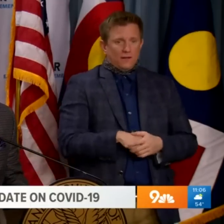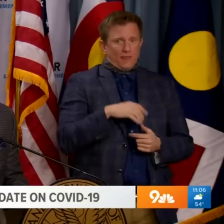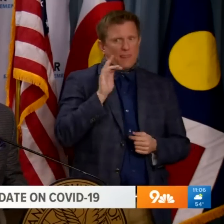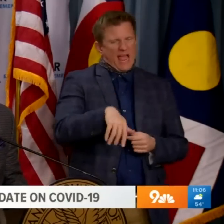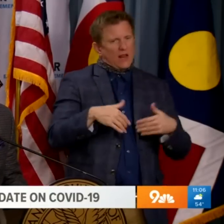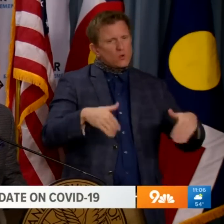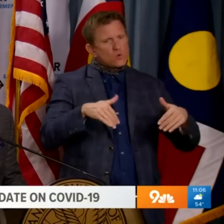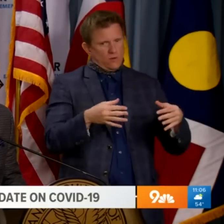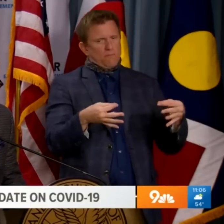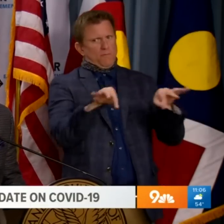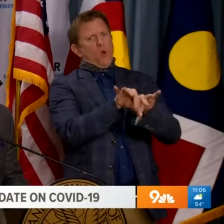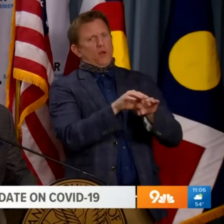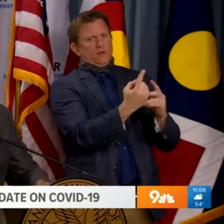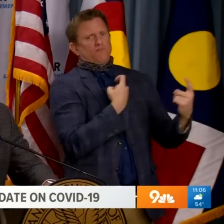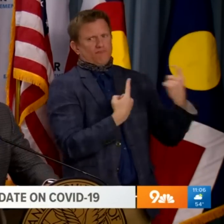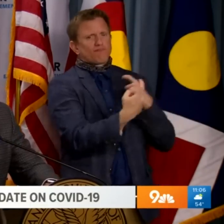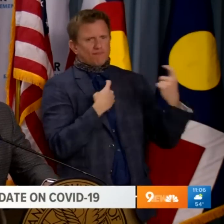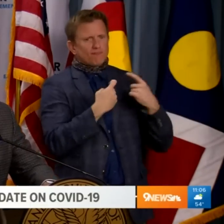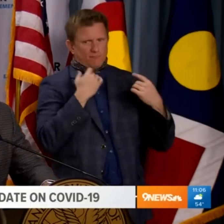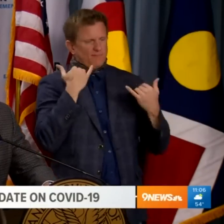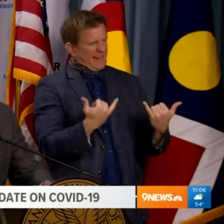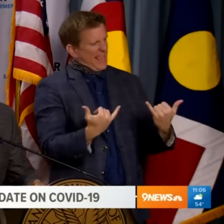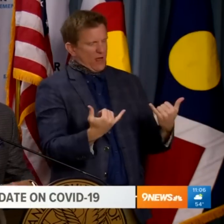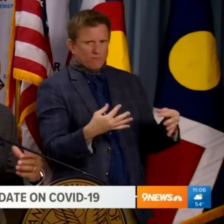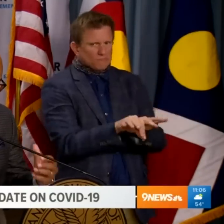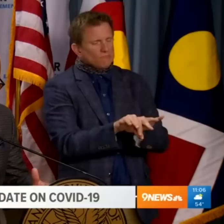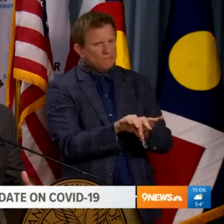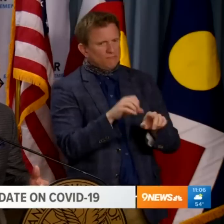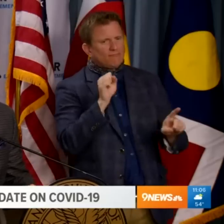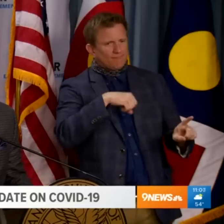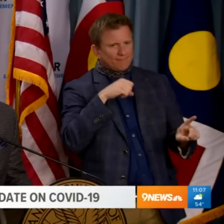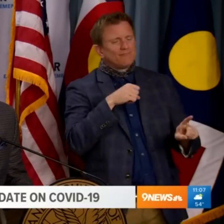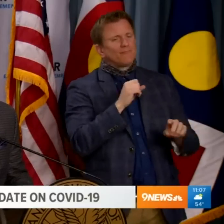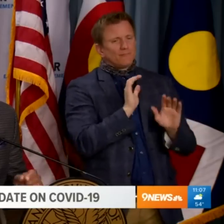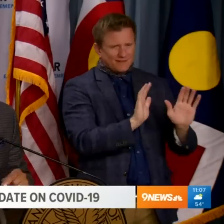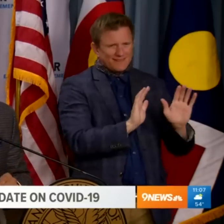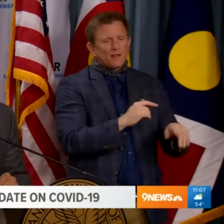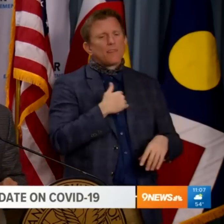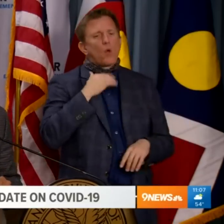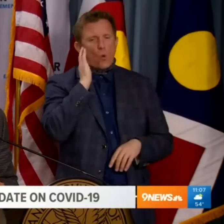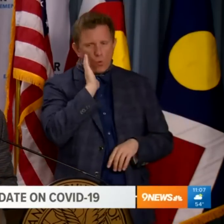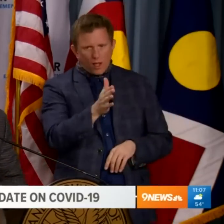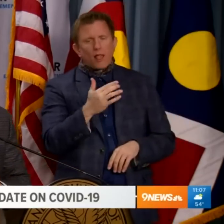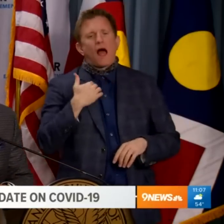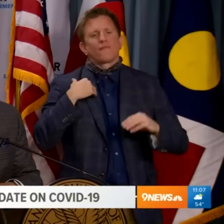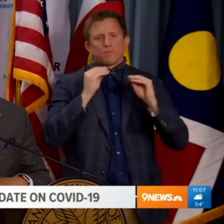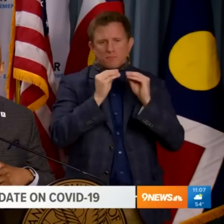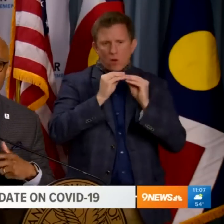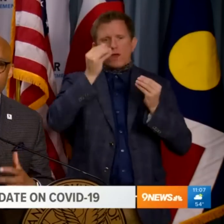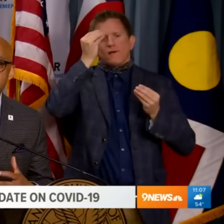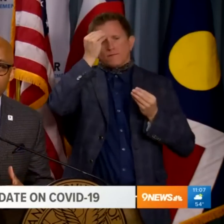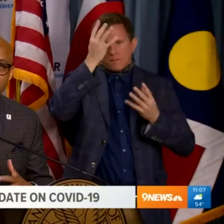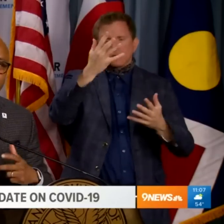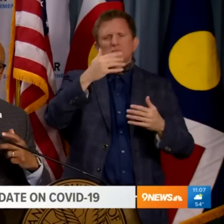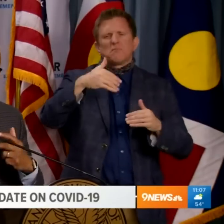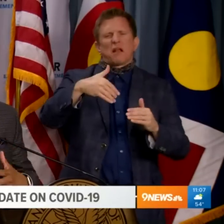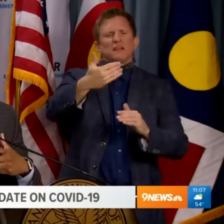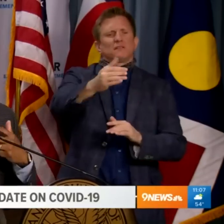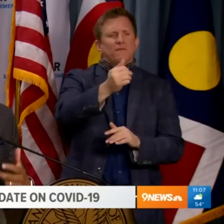to keep everyone safe. And we also know that people have questions about which businesses will be allowed to reopen when they will be allowed to